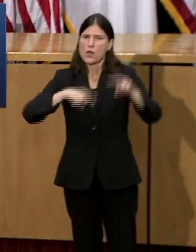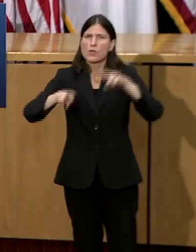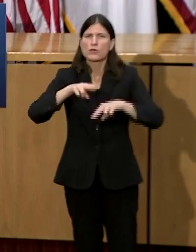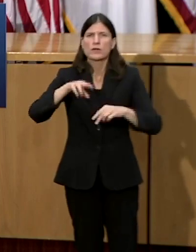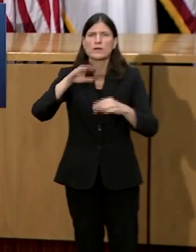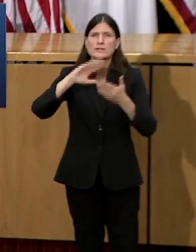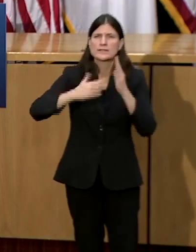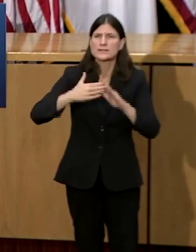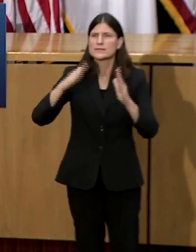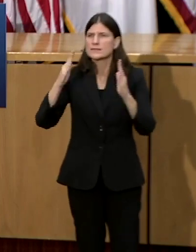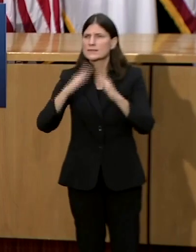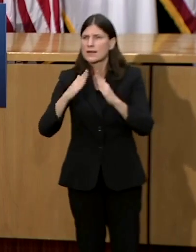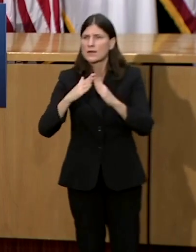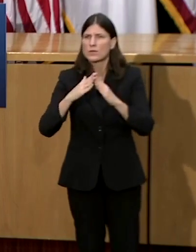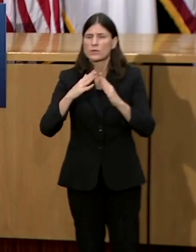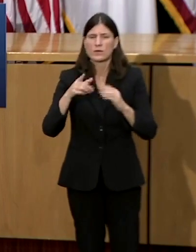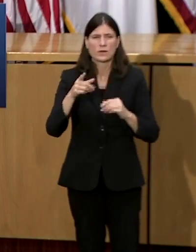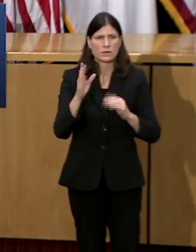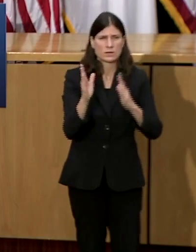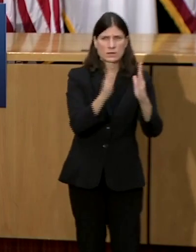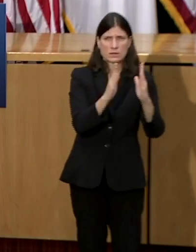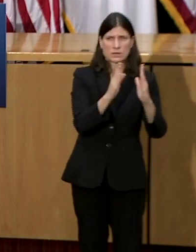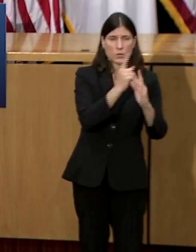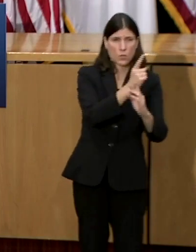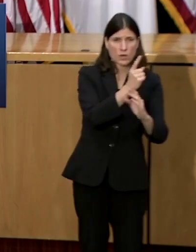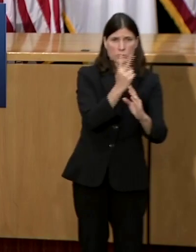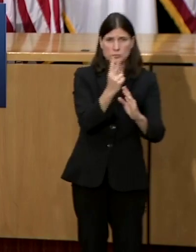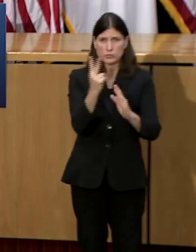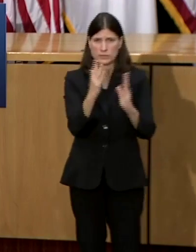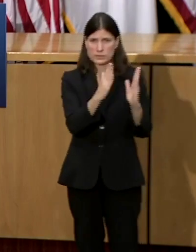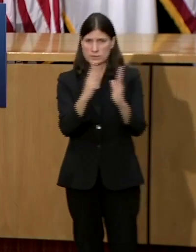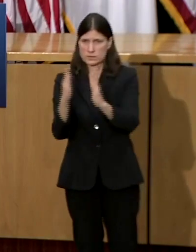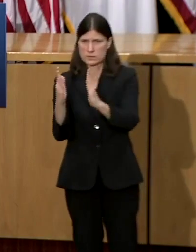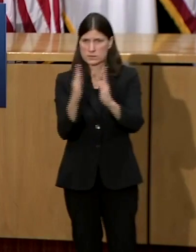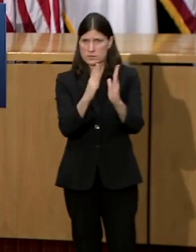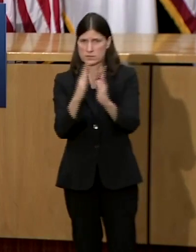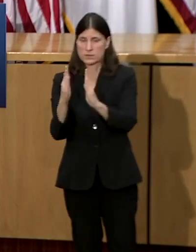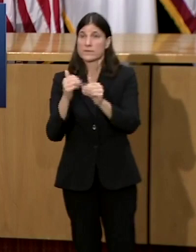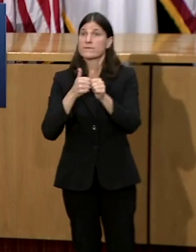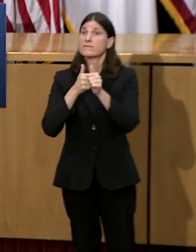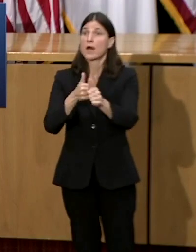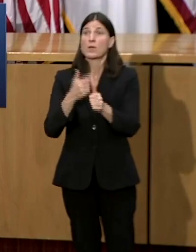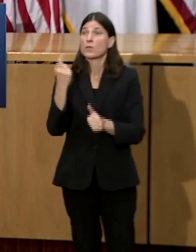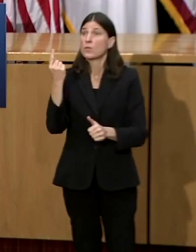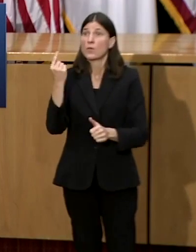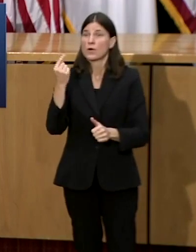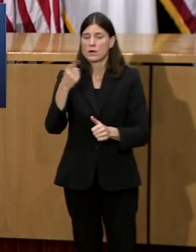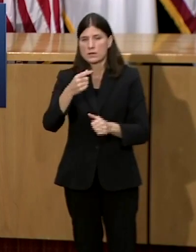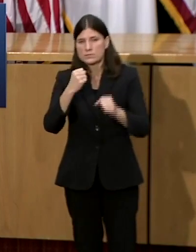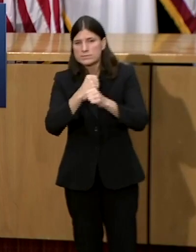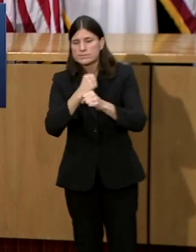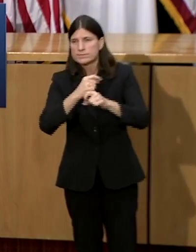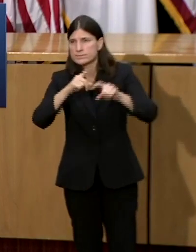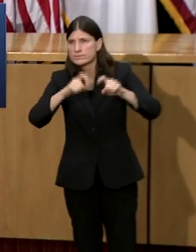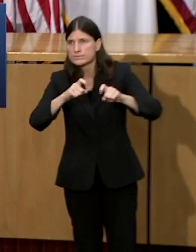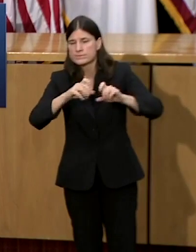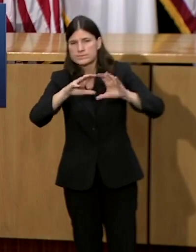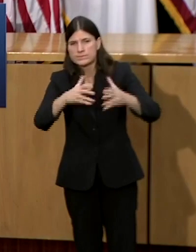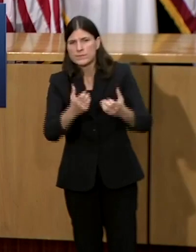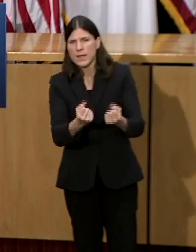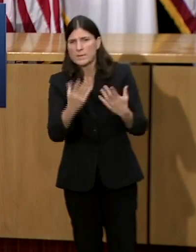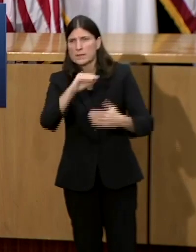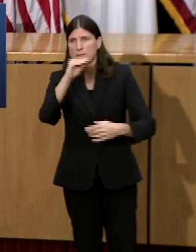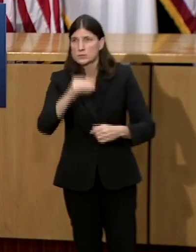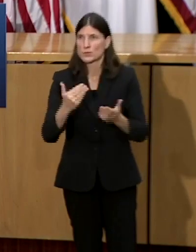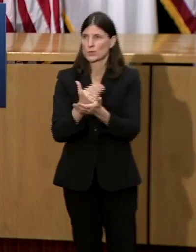phase. Providing municipal level data to local officials about COVID-19 infection rates is critical to